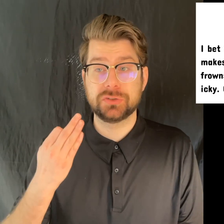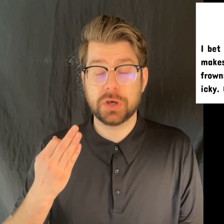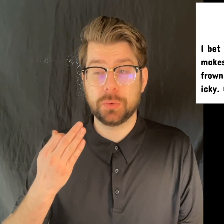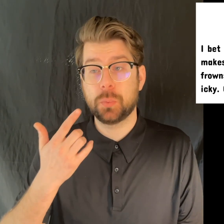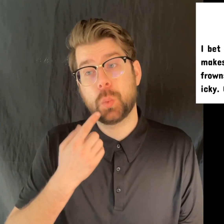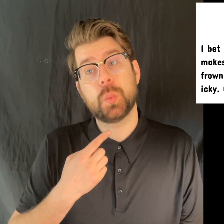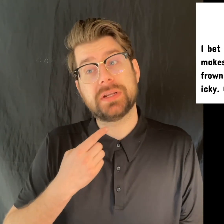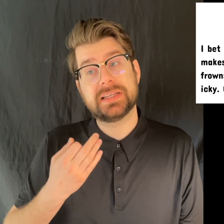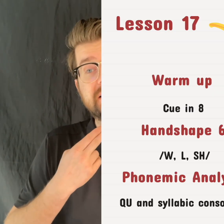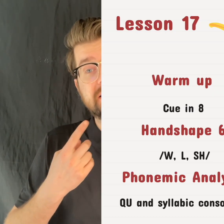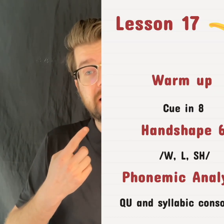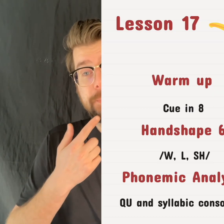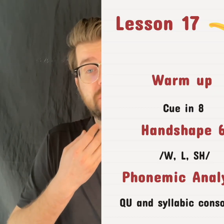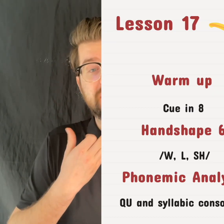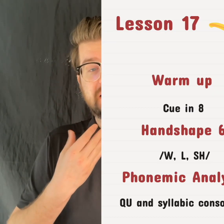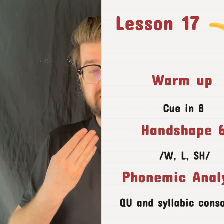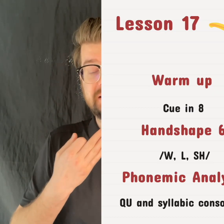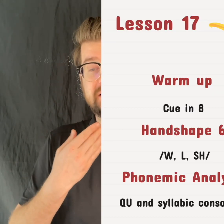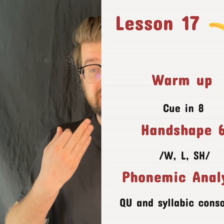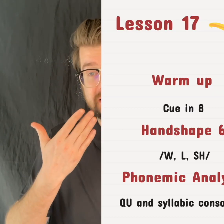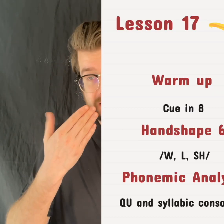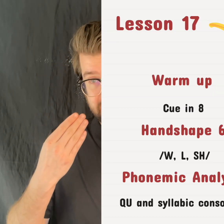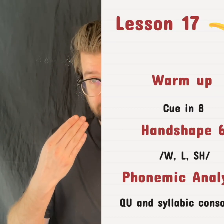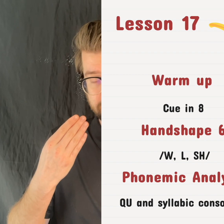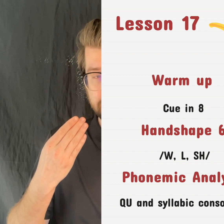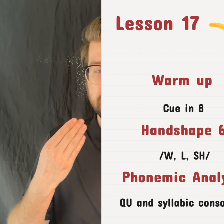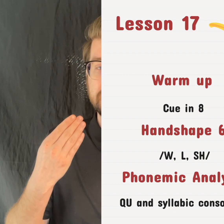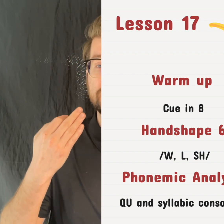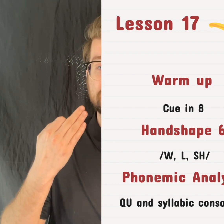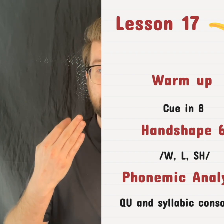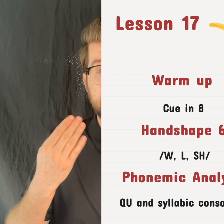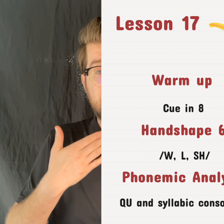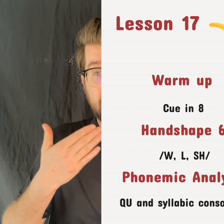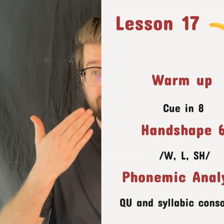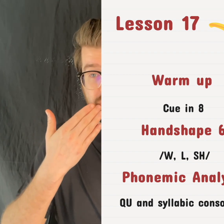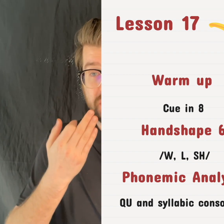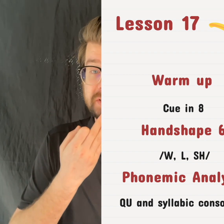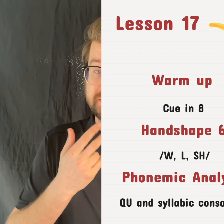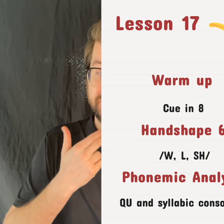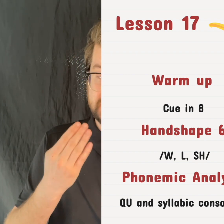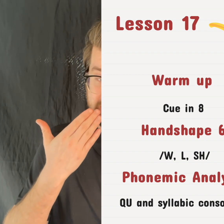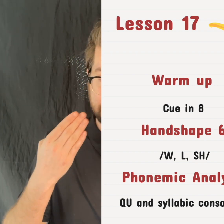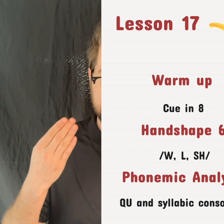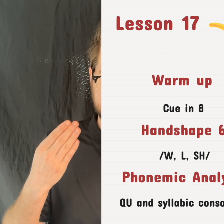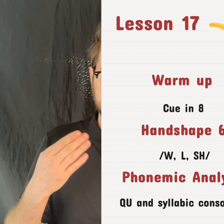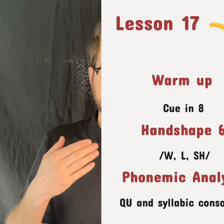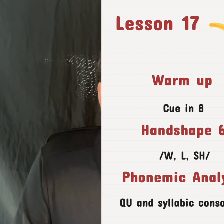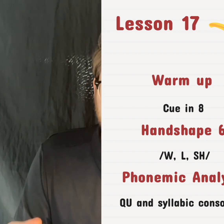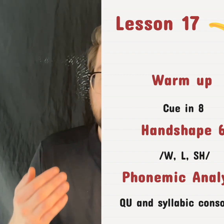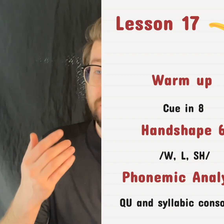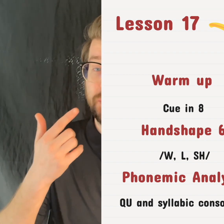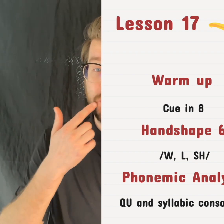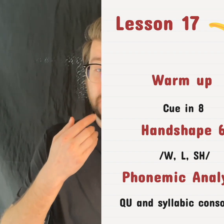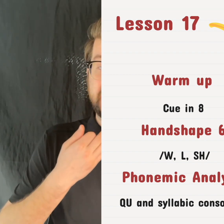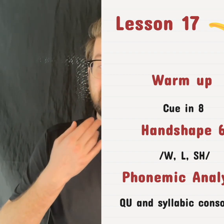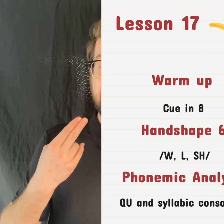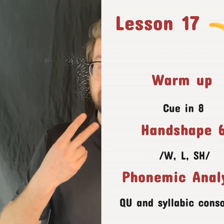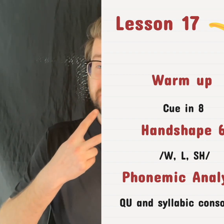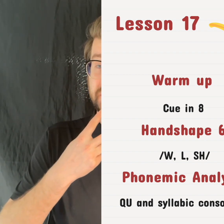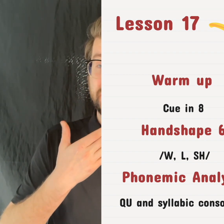So we did skip lesson 16. So now for 17. We have Q